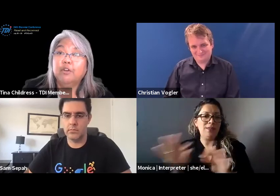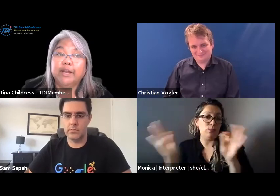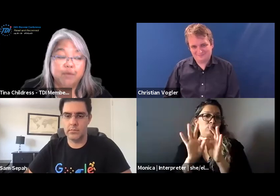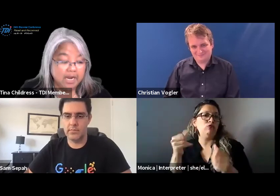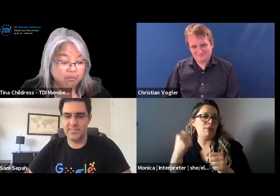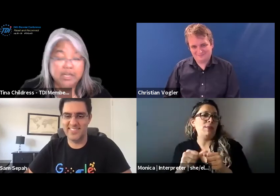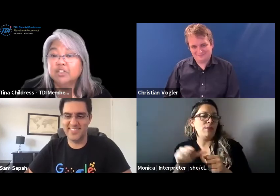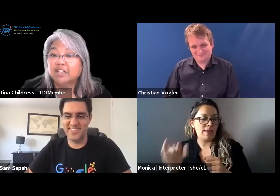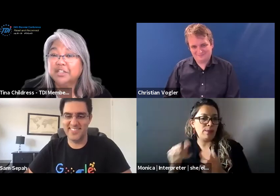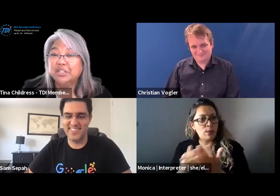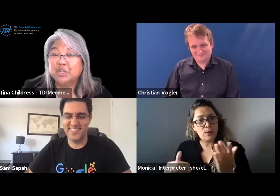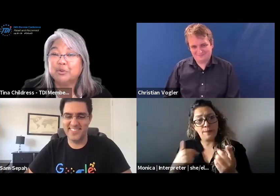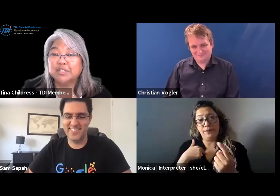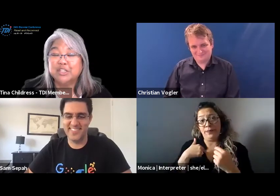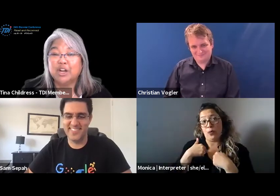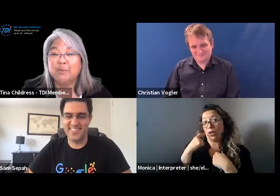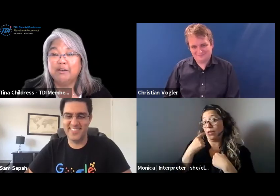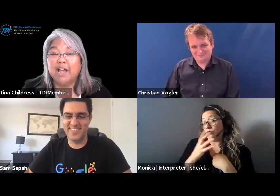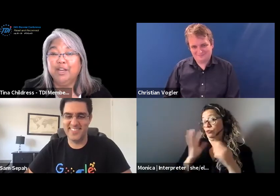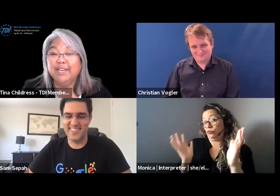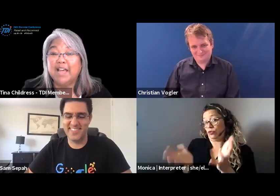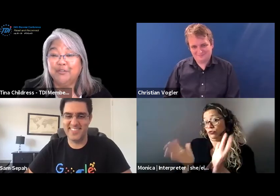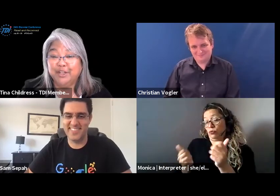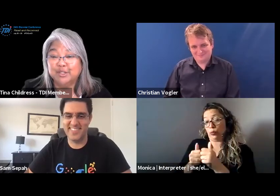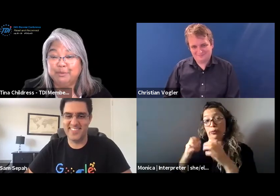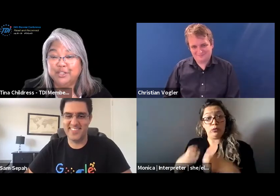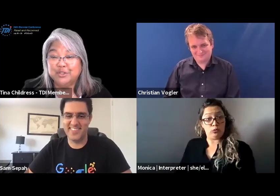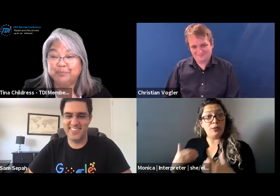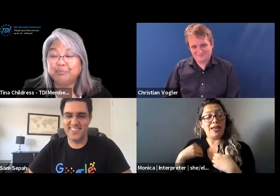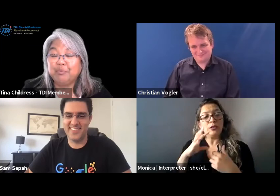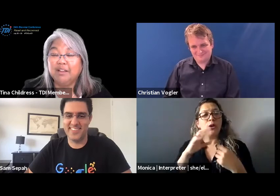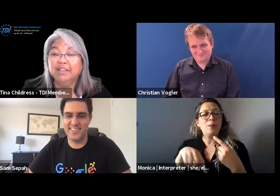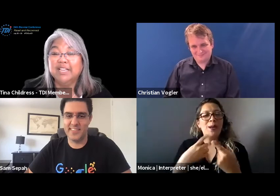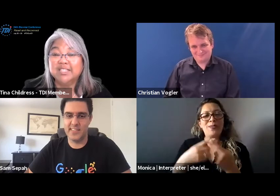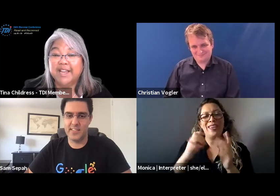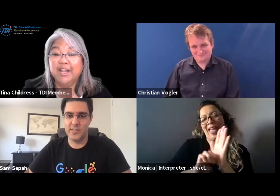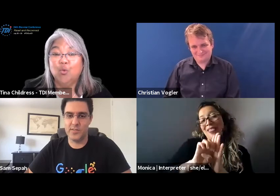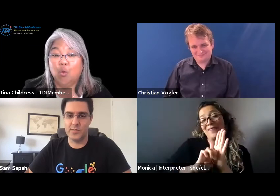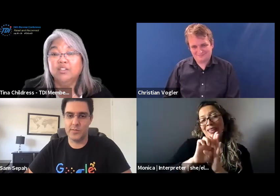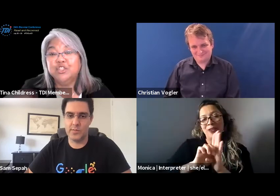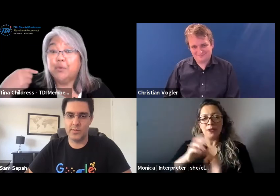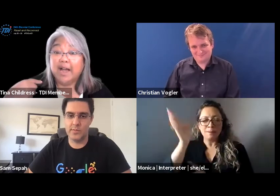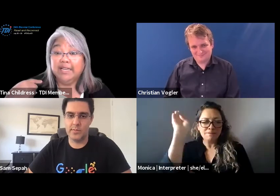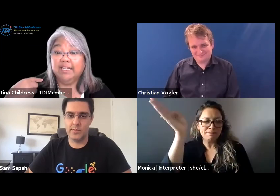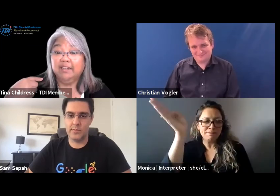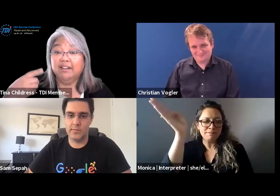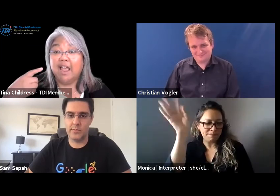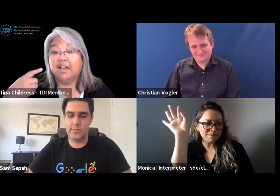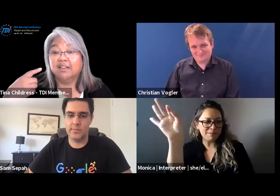like when I talk to consumers, I talk about having an elevator speech, like saying, what do I need as